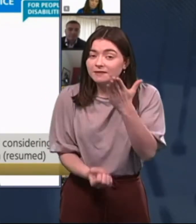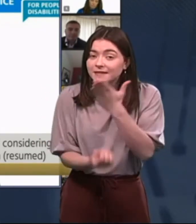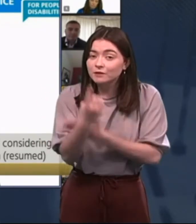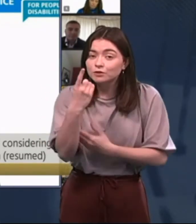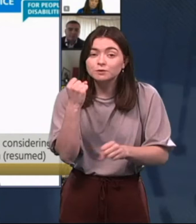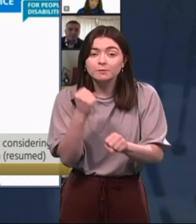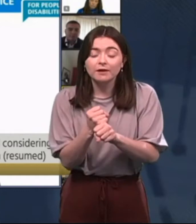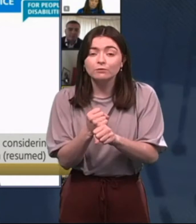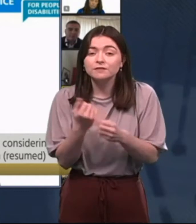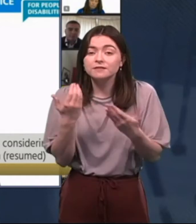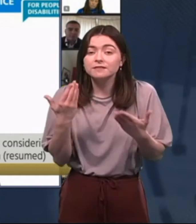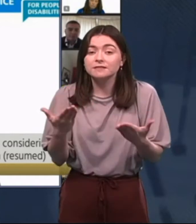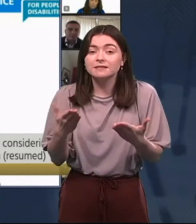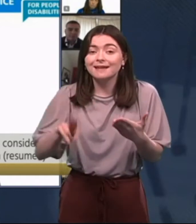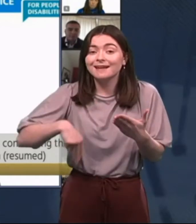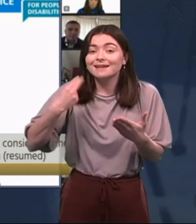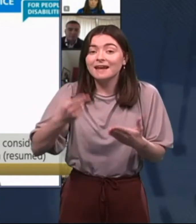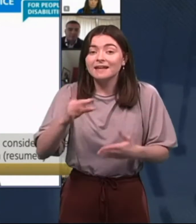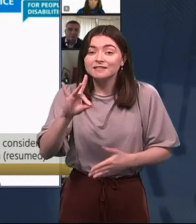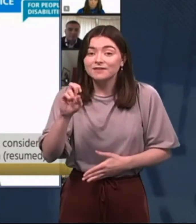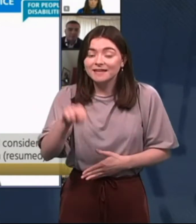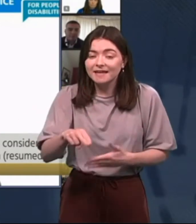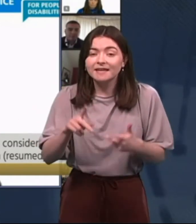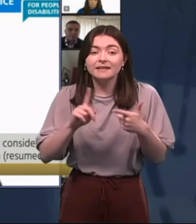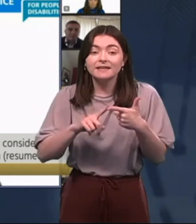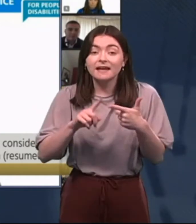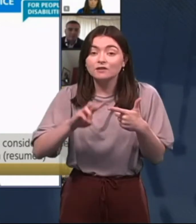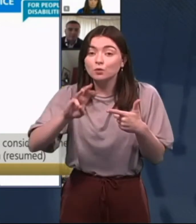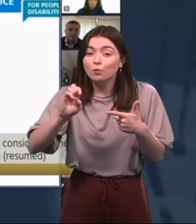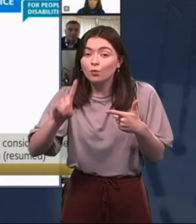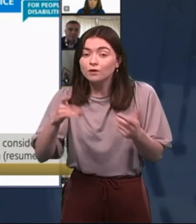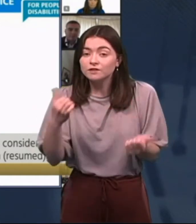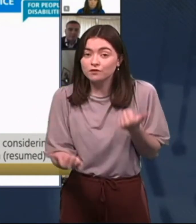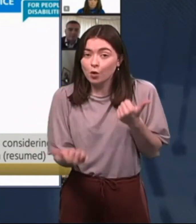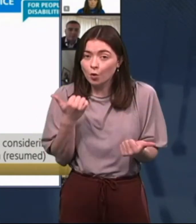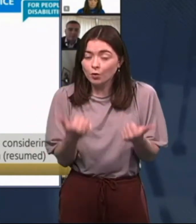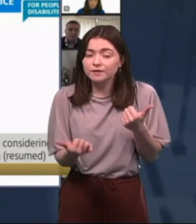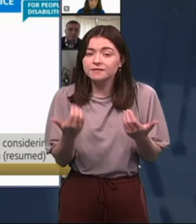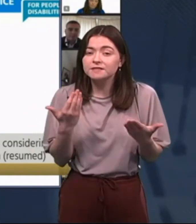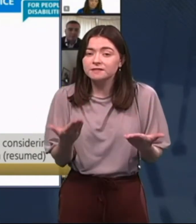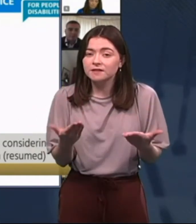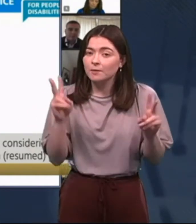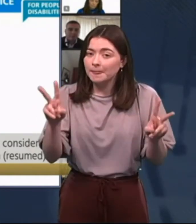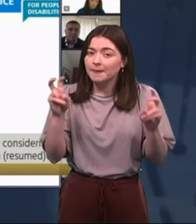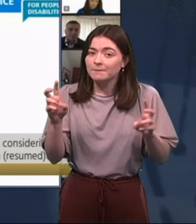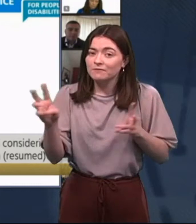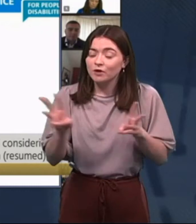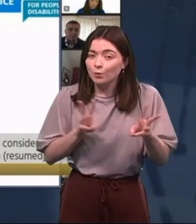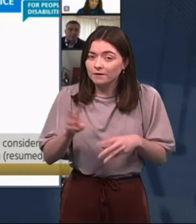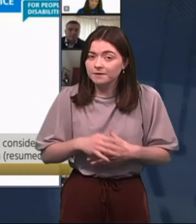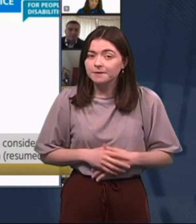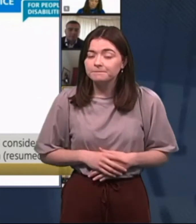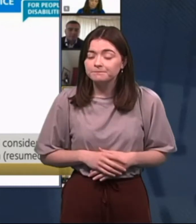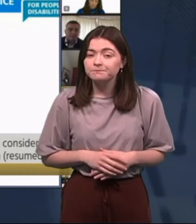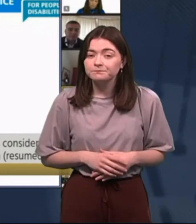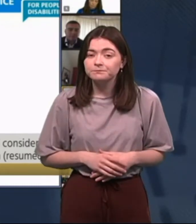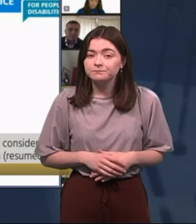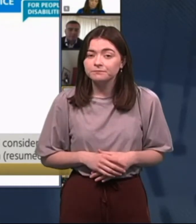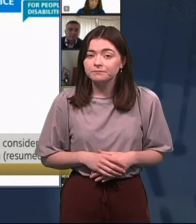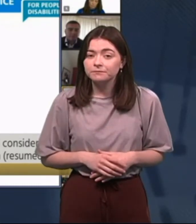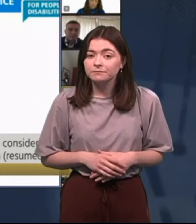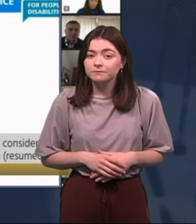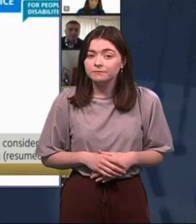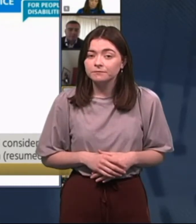around next of kin and ward of court are a particular theme of our work. We haven't